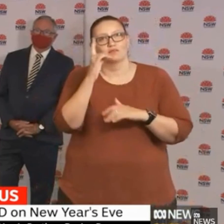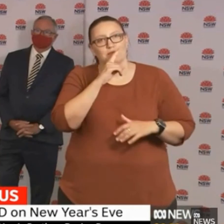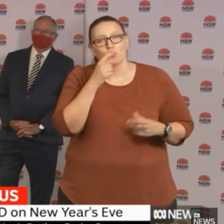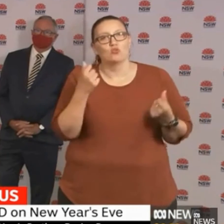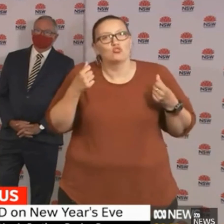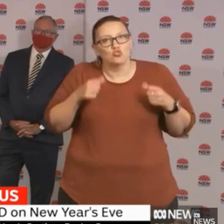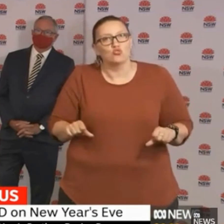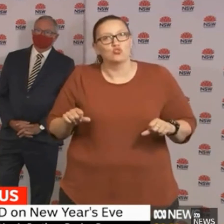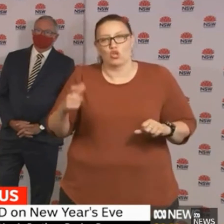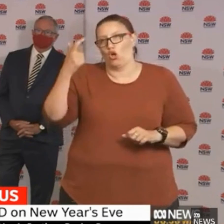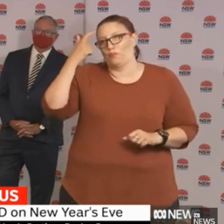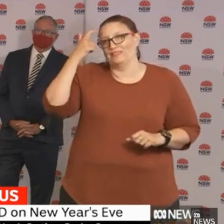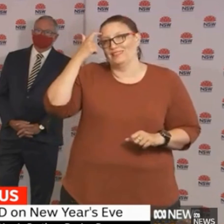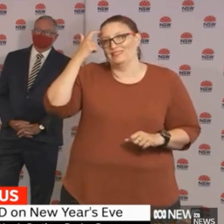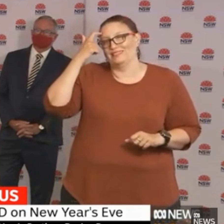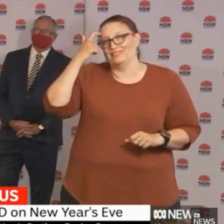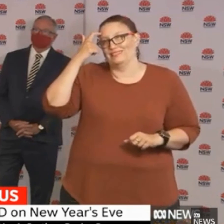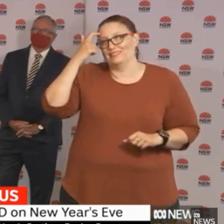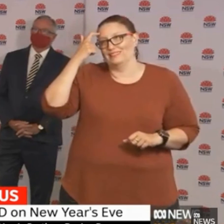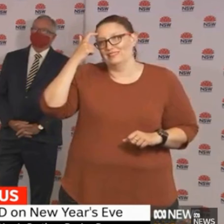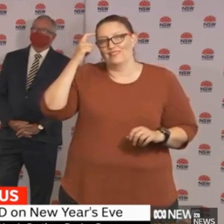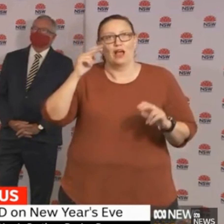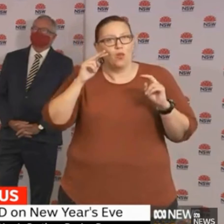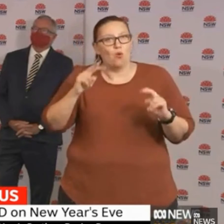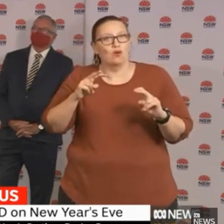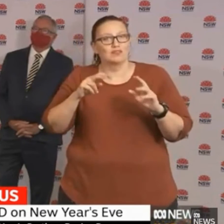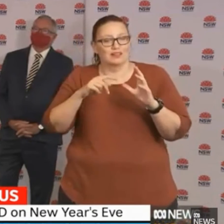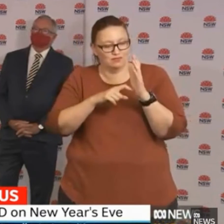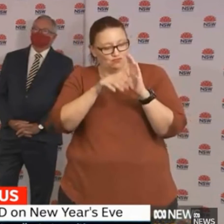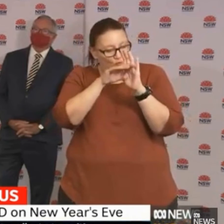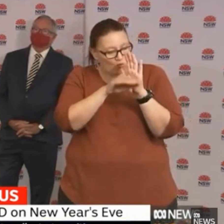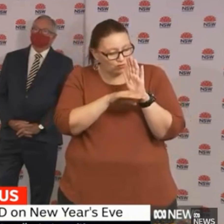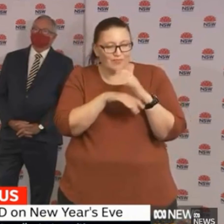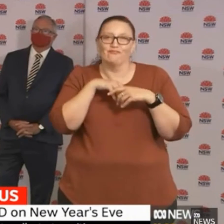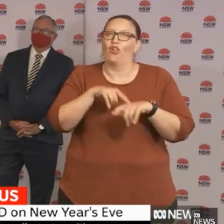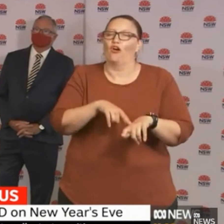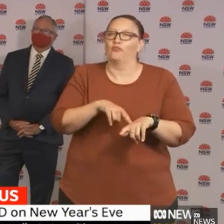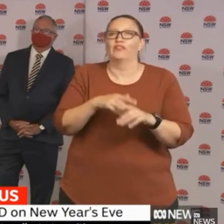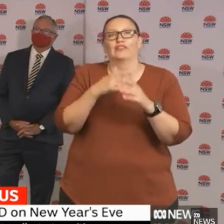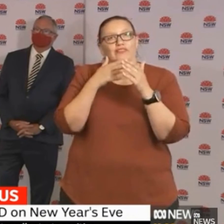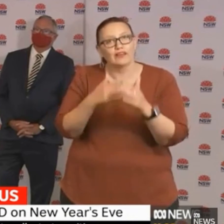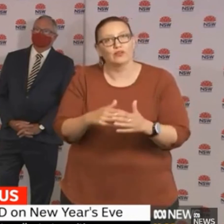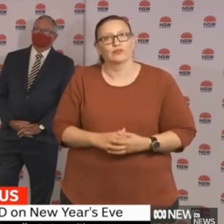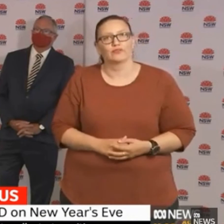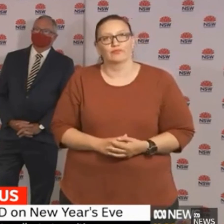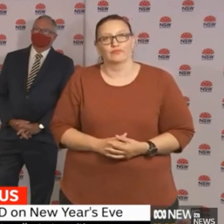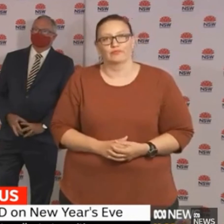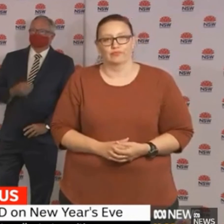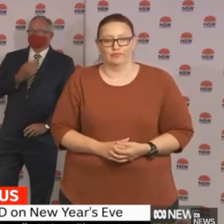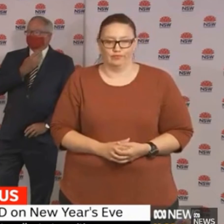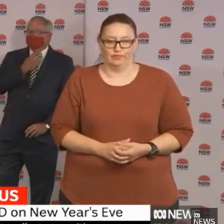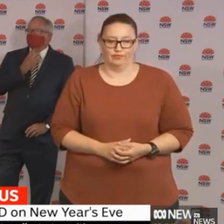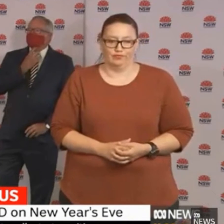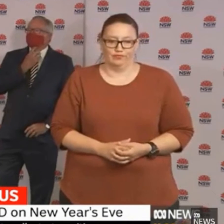common sense, being COVID safe, looking up the regulations and the advice and following them. And we ask everybody to apply that same level of common